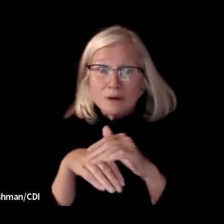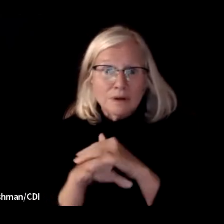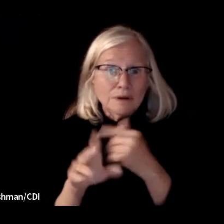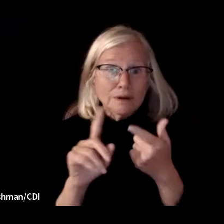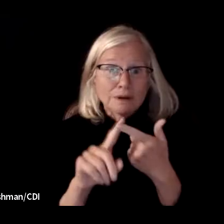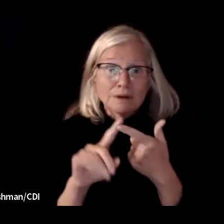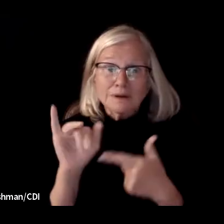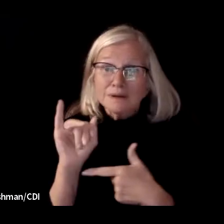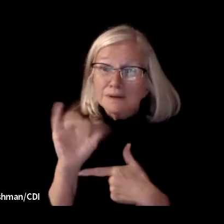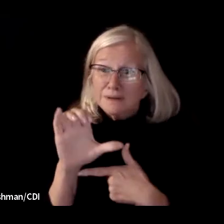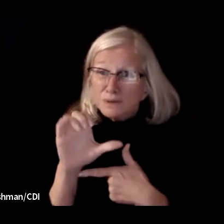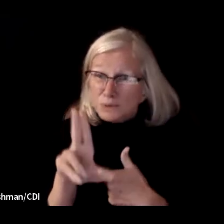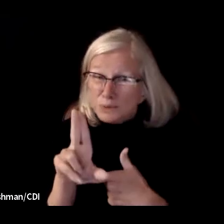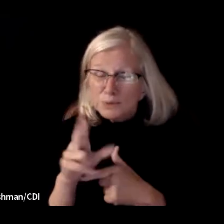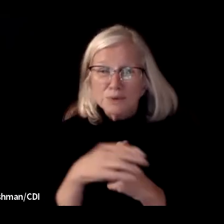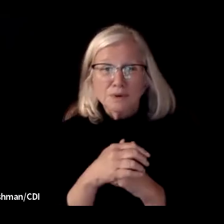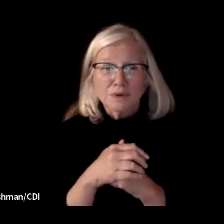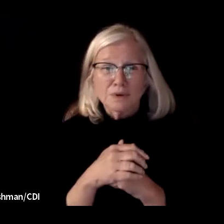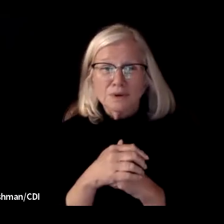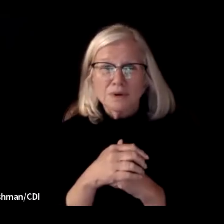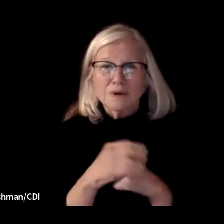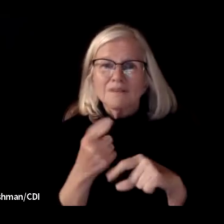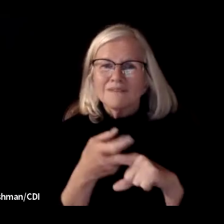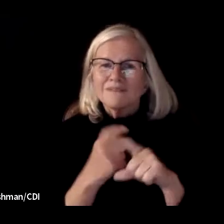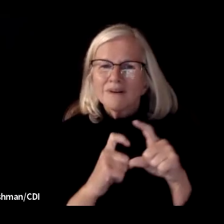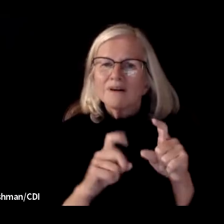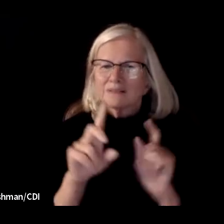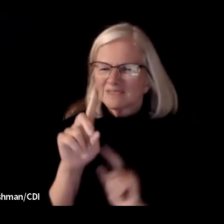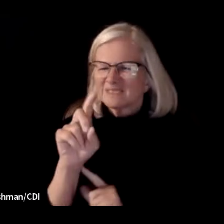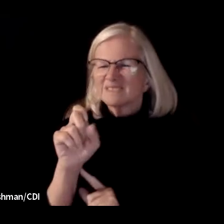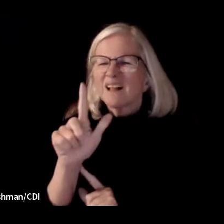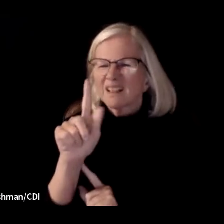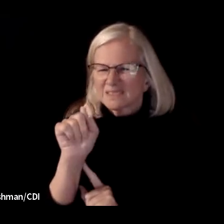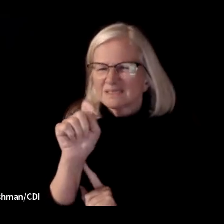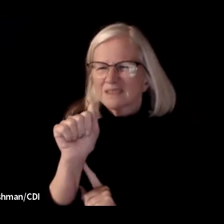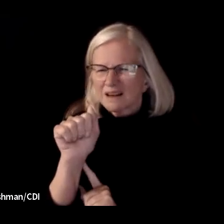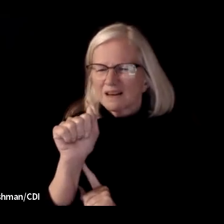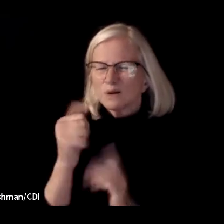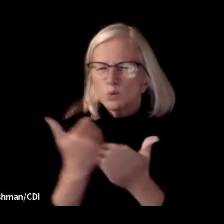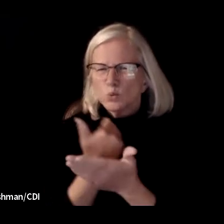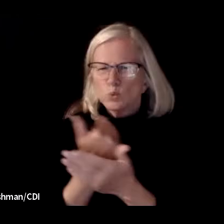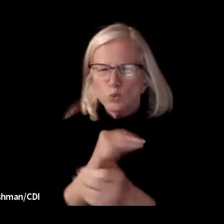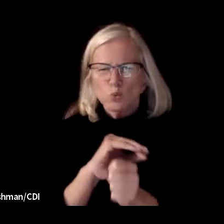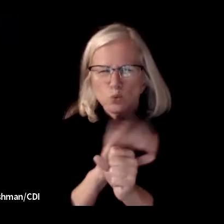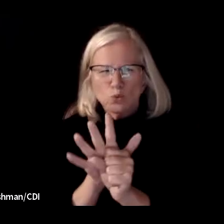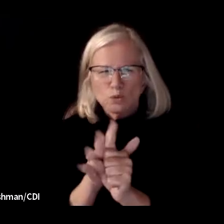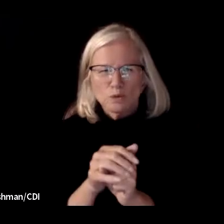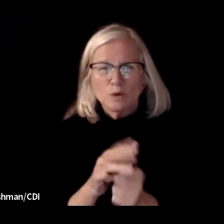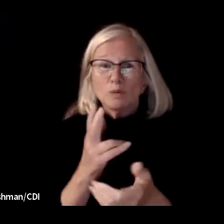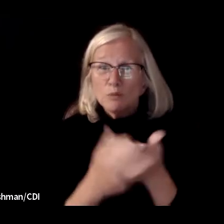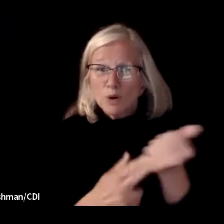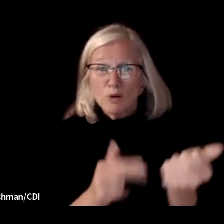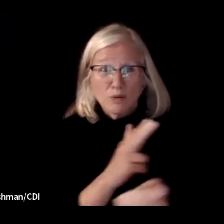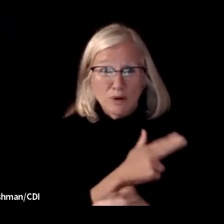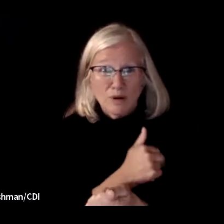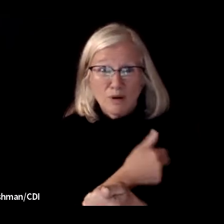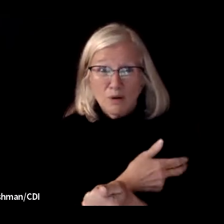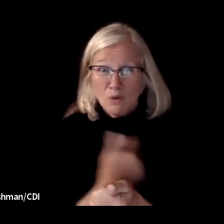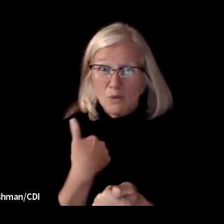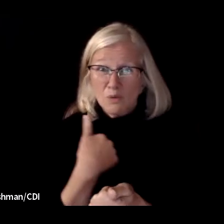and the highly contagious Delta variant. And both of our hospitals have full ICUs and full medical surgical